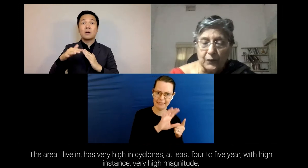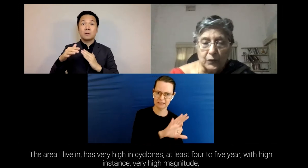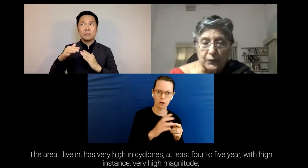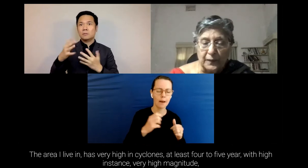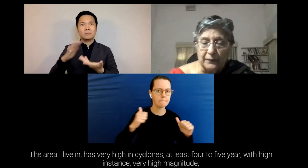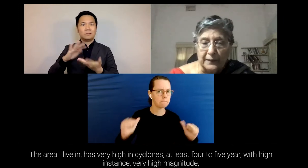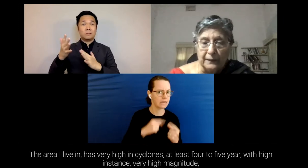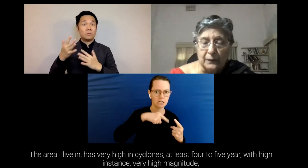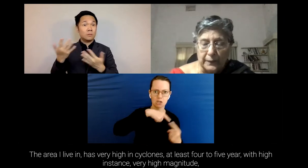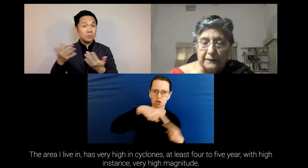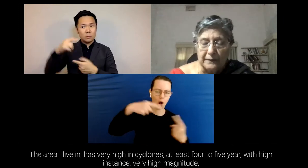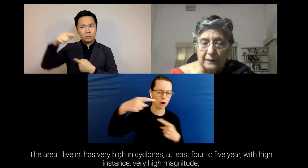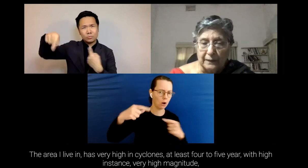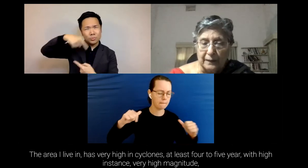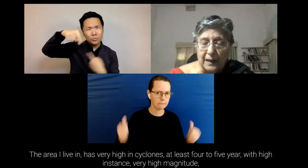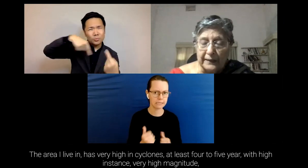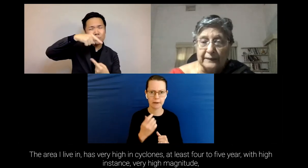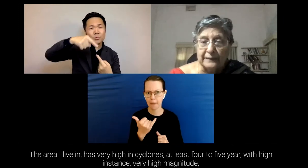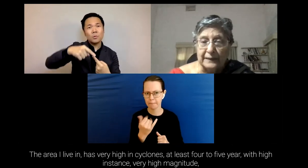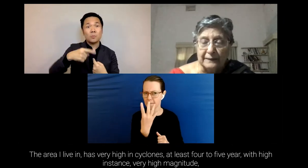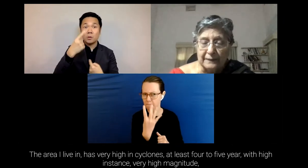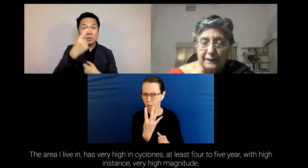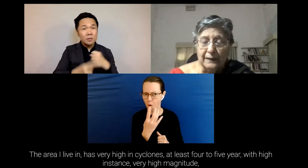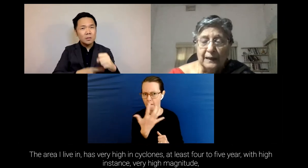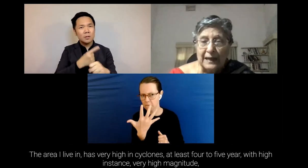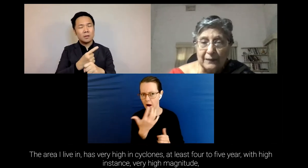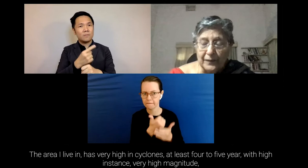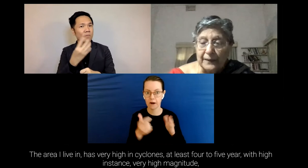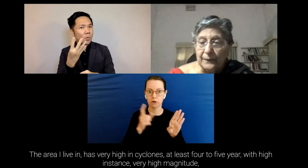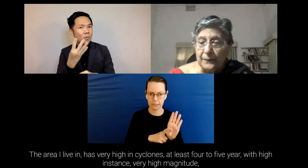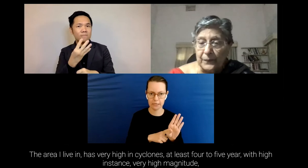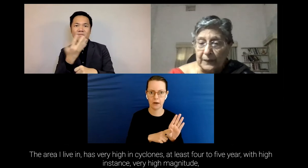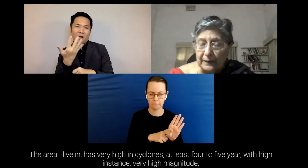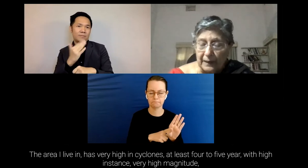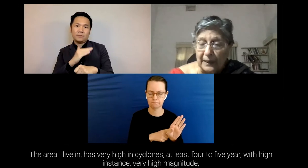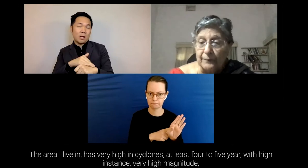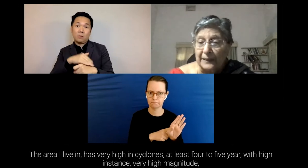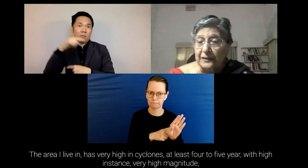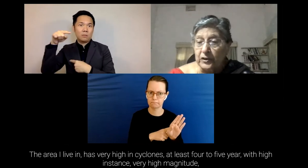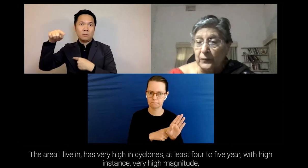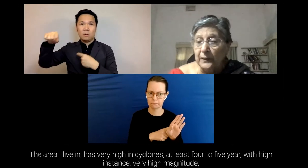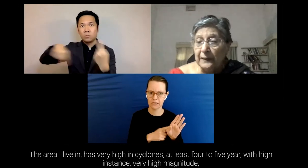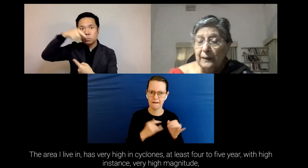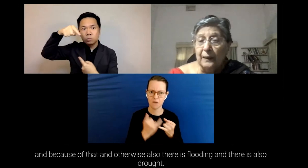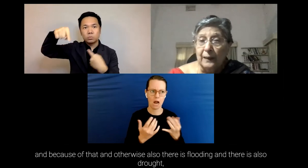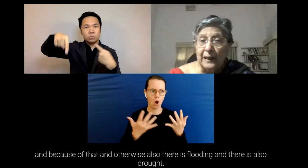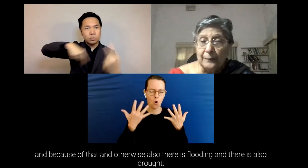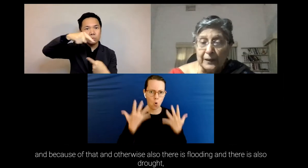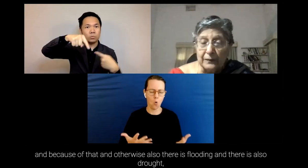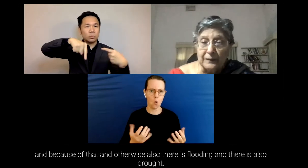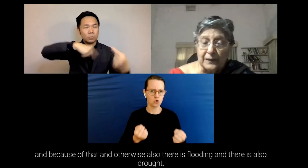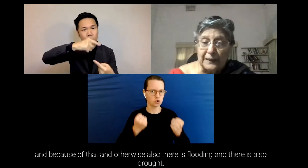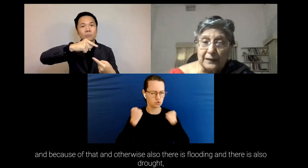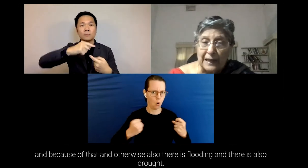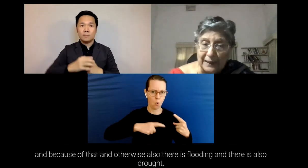least 4 to 5 a year, very high extents and very the high magnitude. And